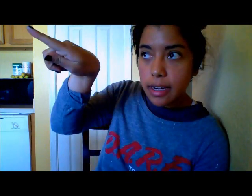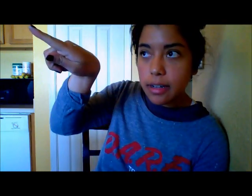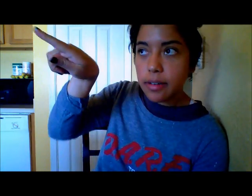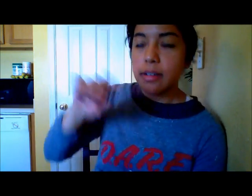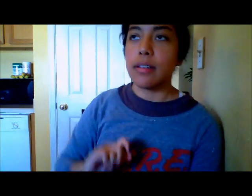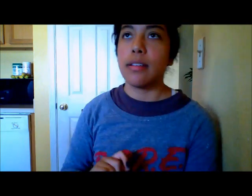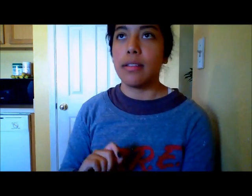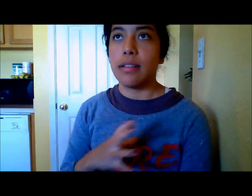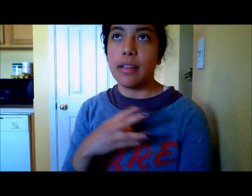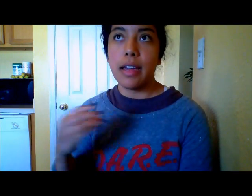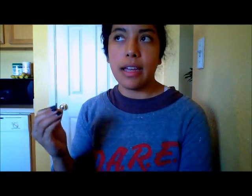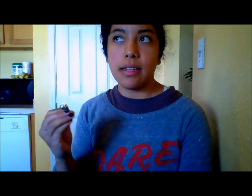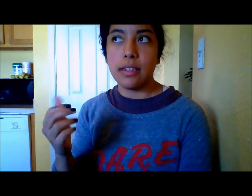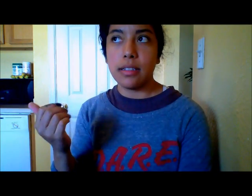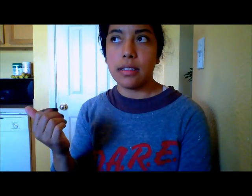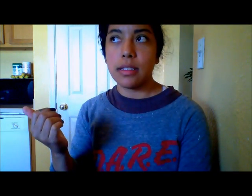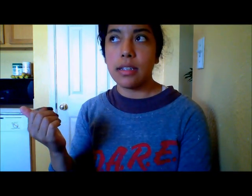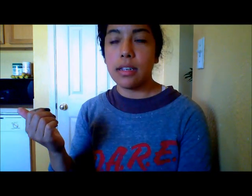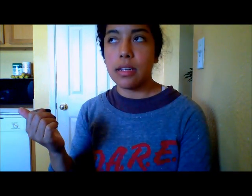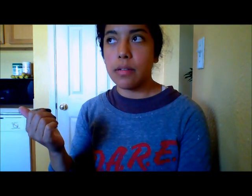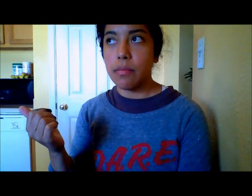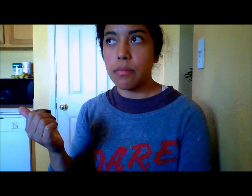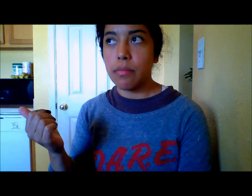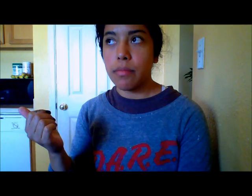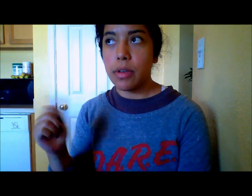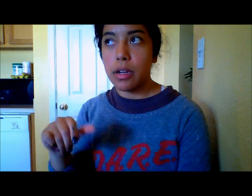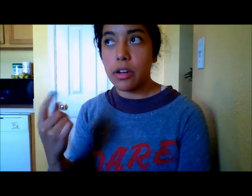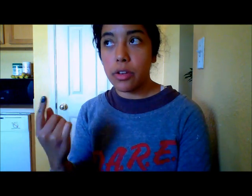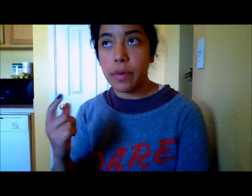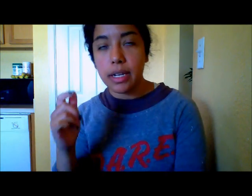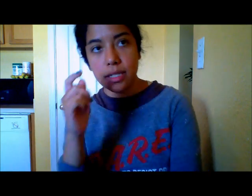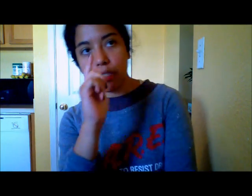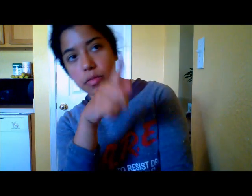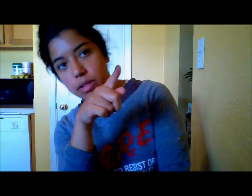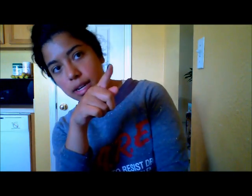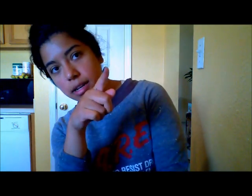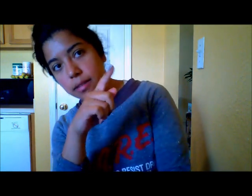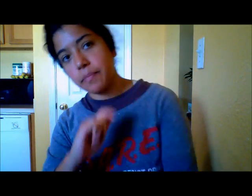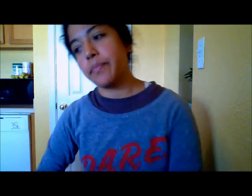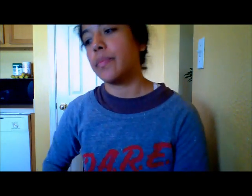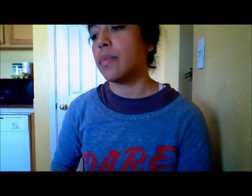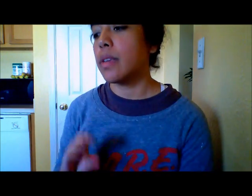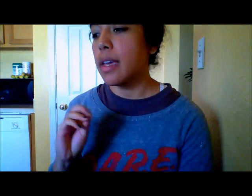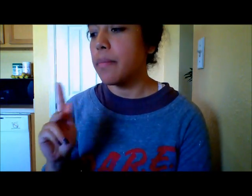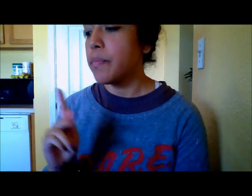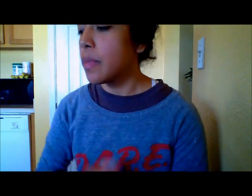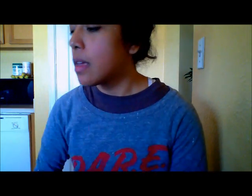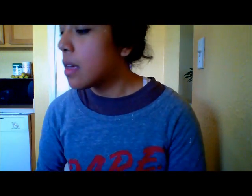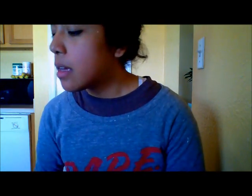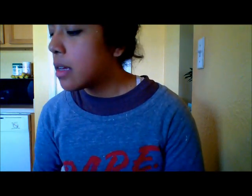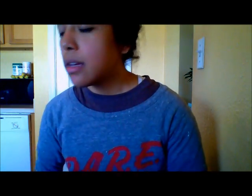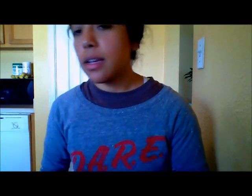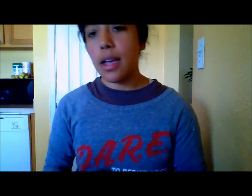there, and another one is over there. Okay.